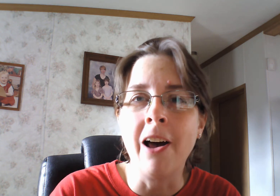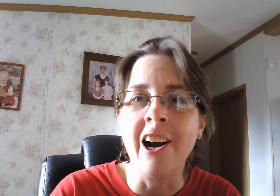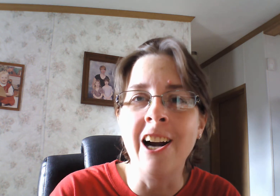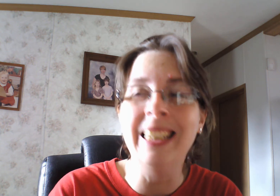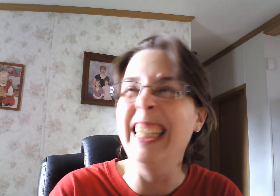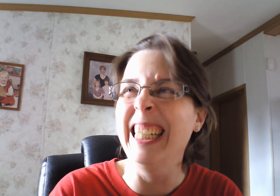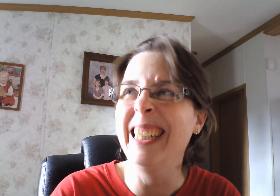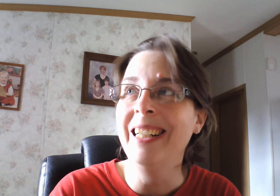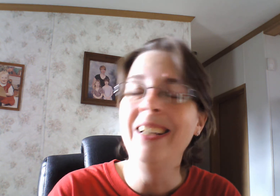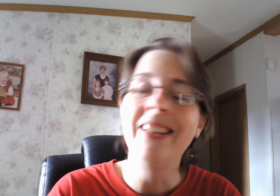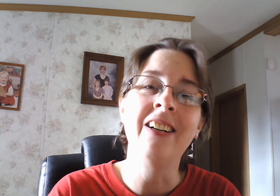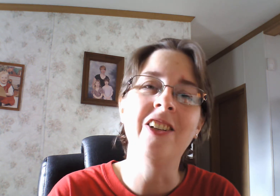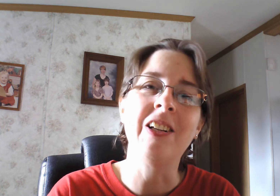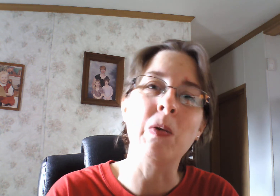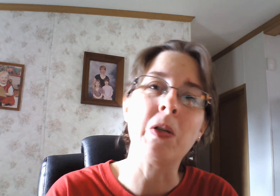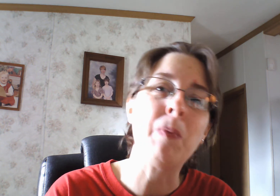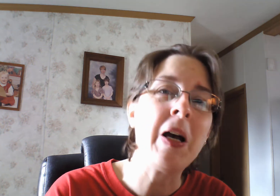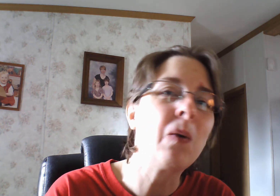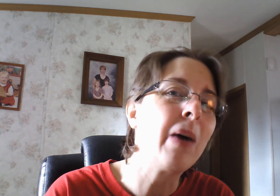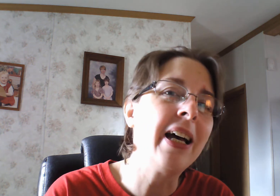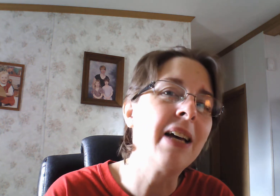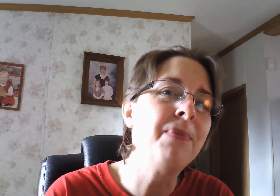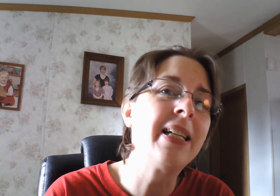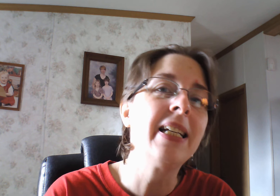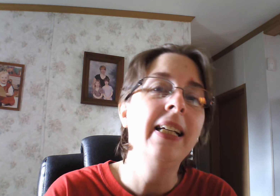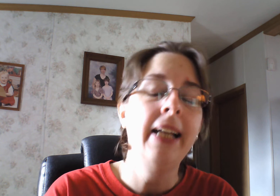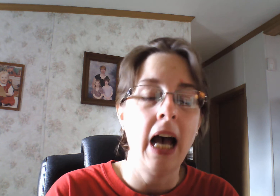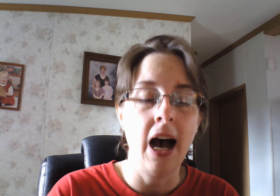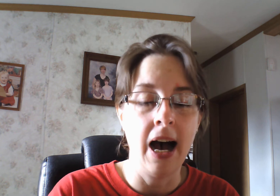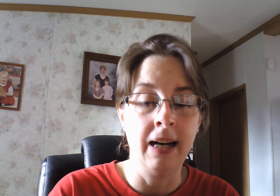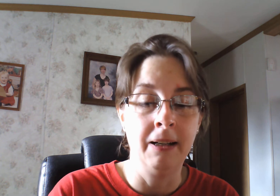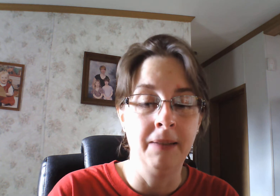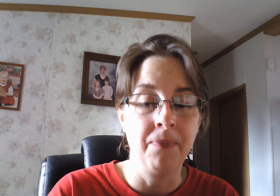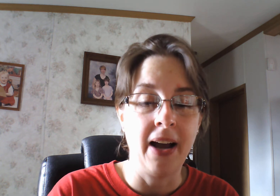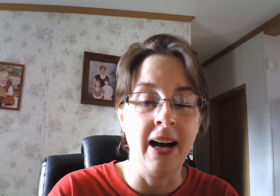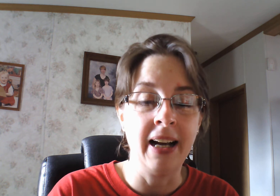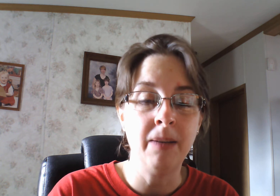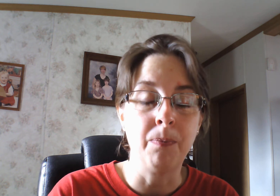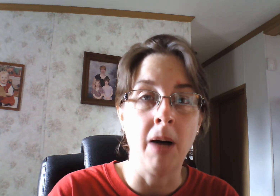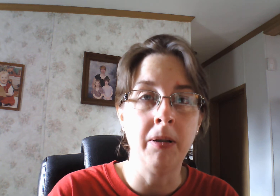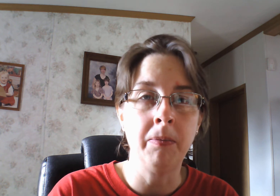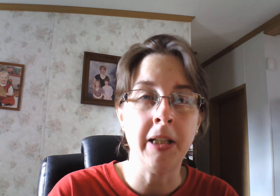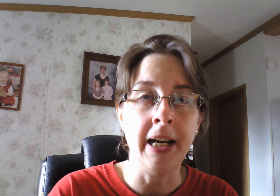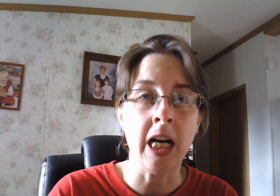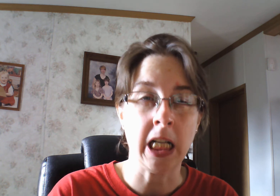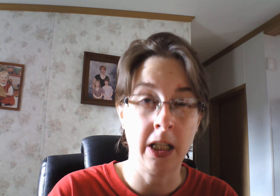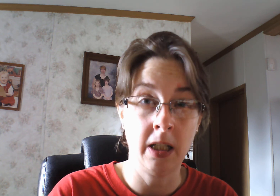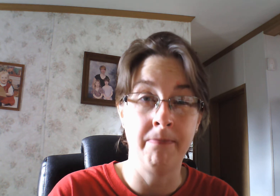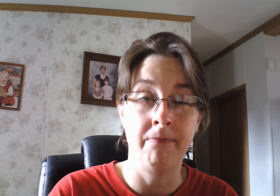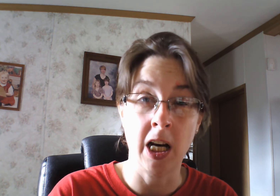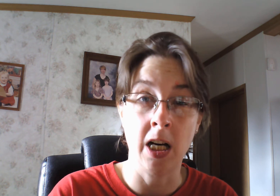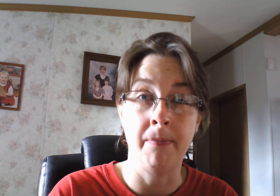water. There are really cool spider webs. I could probably knock some time